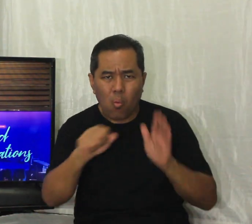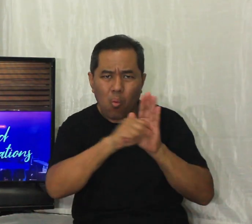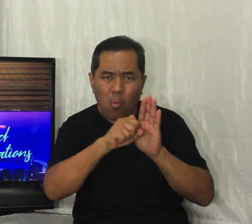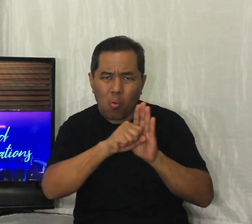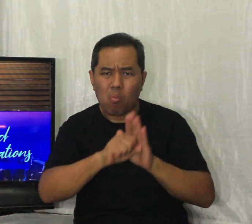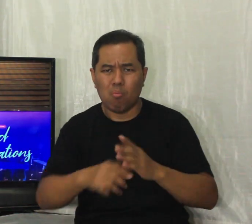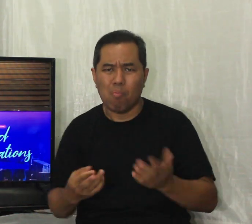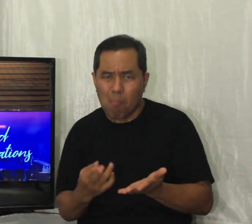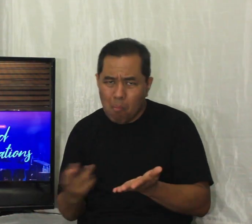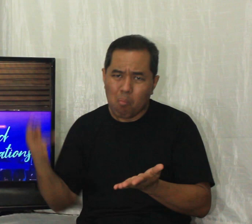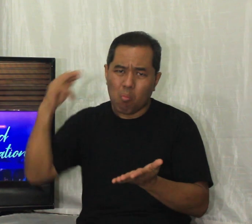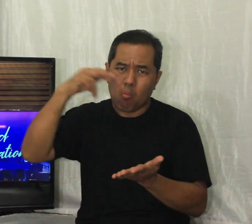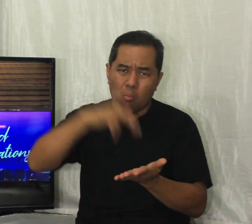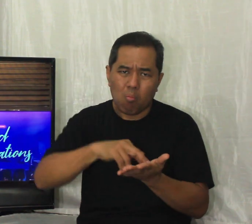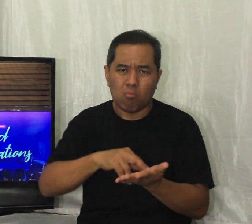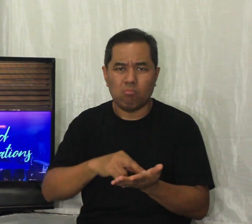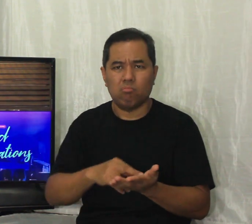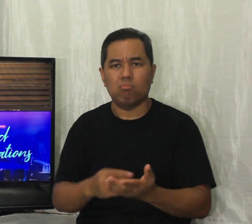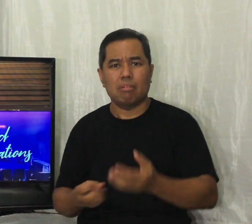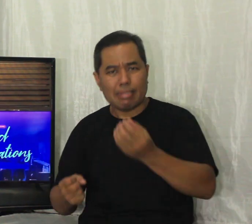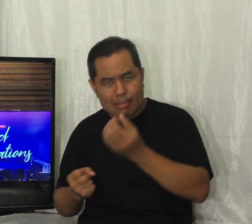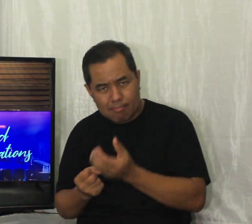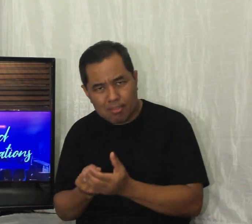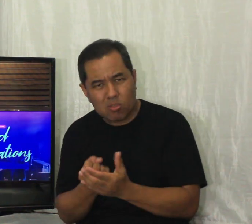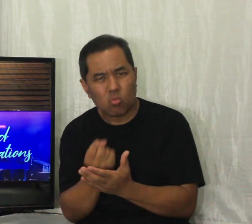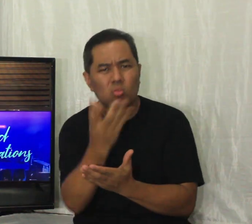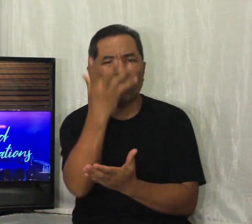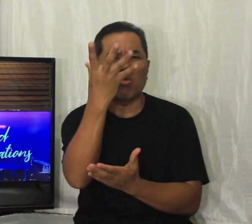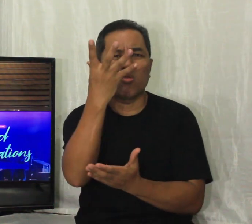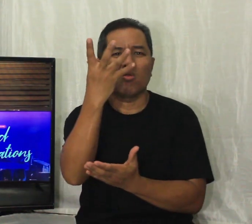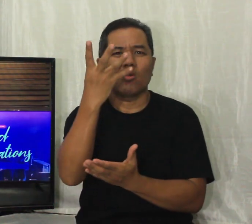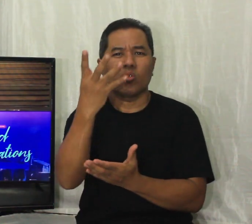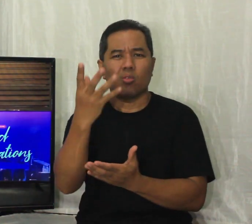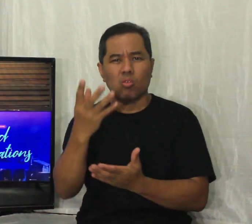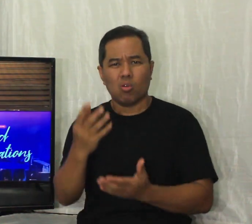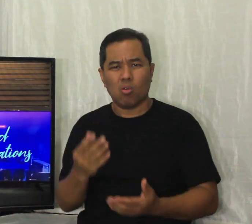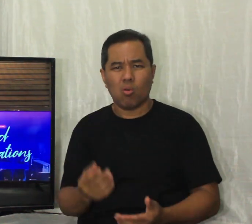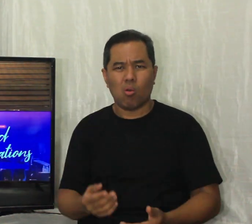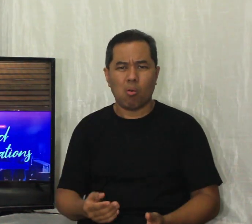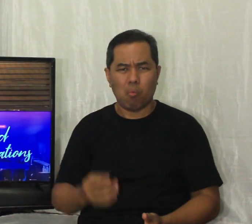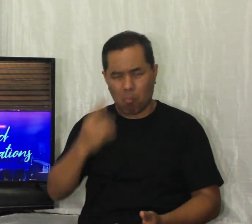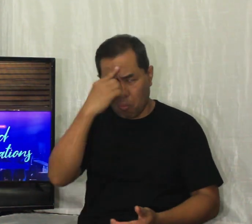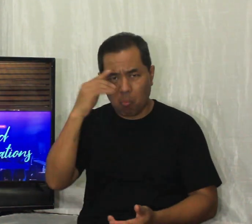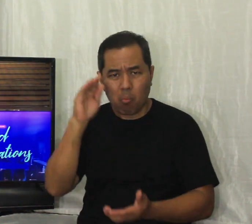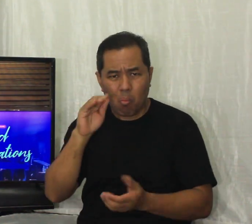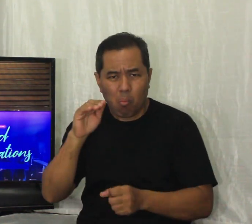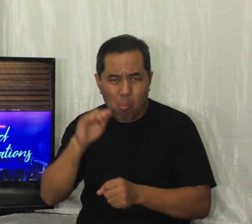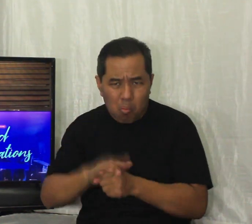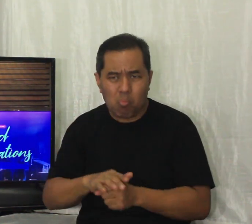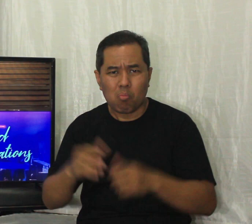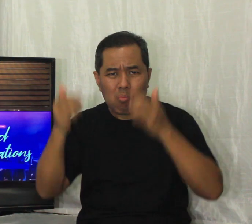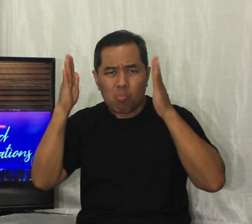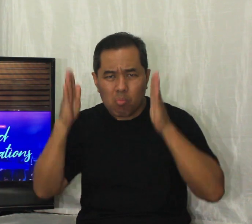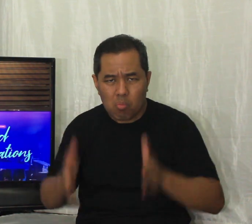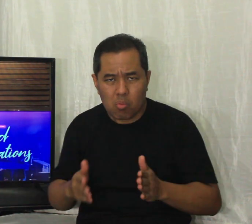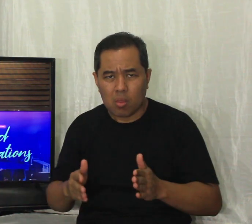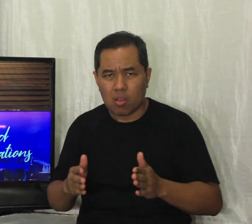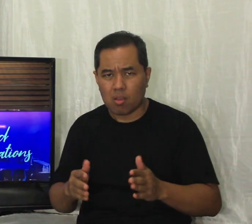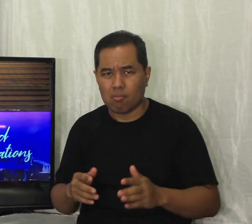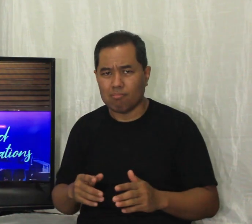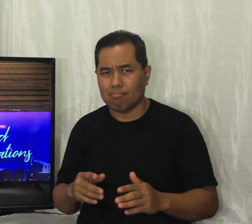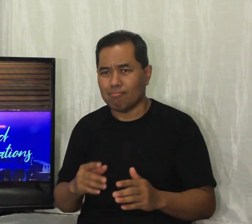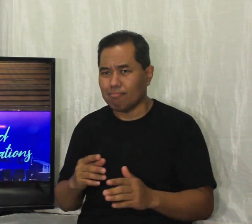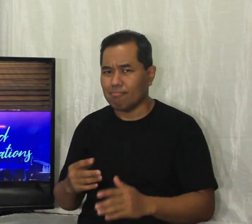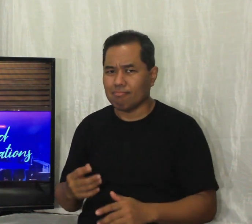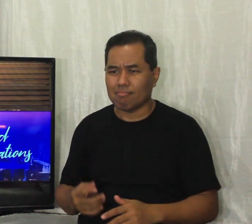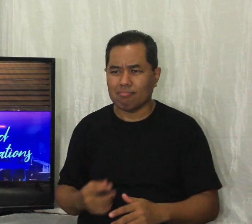generosity of the believers. In Acts chapter 2, verse 32, it says, all believers